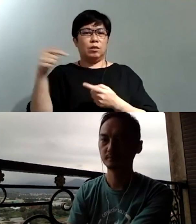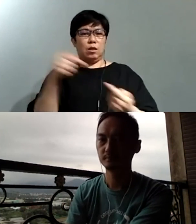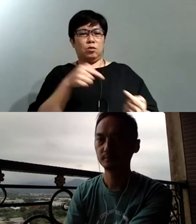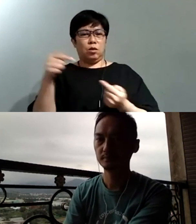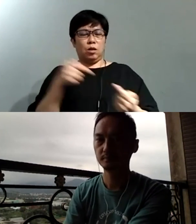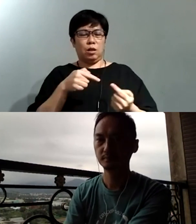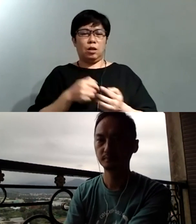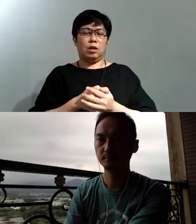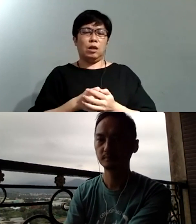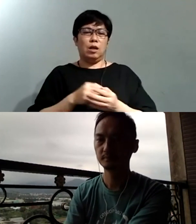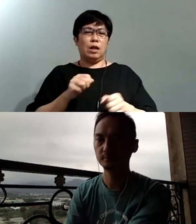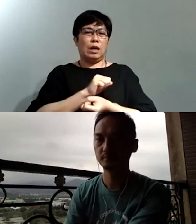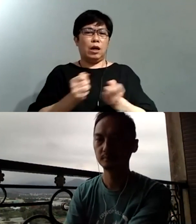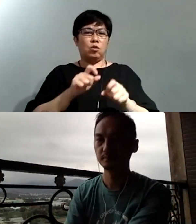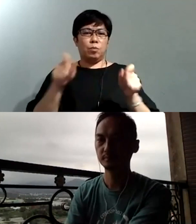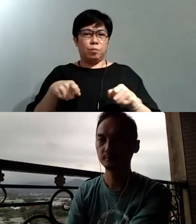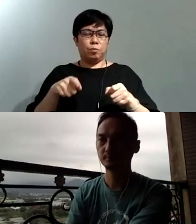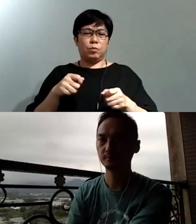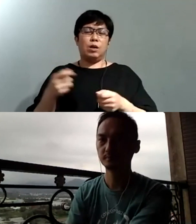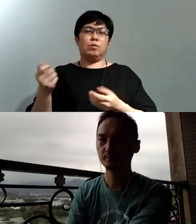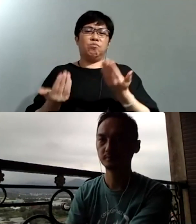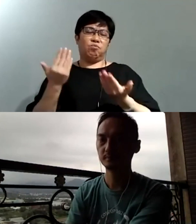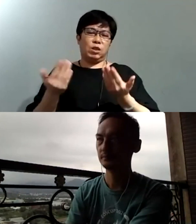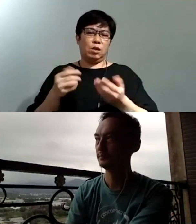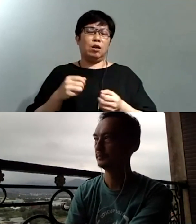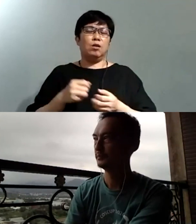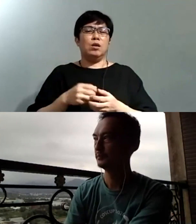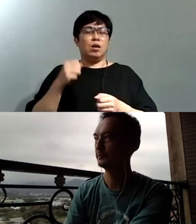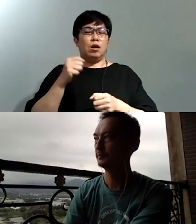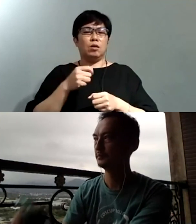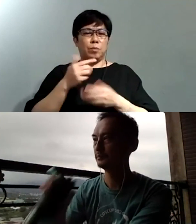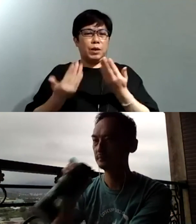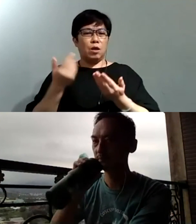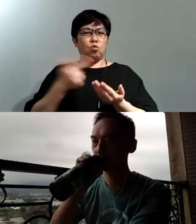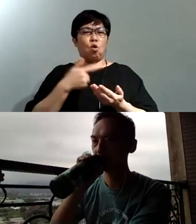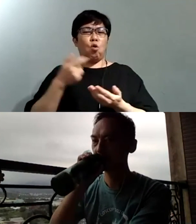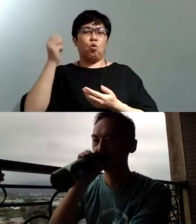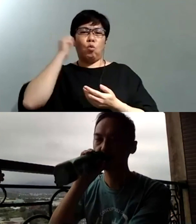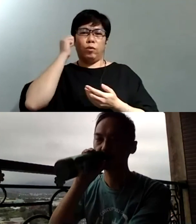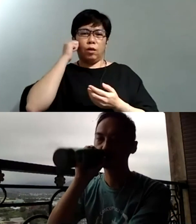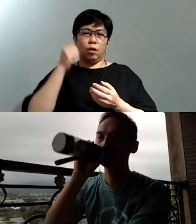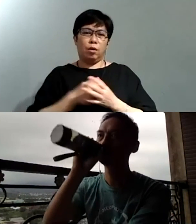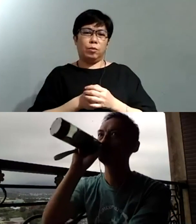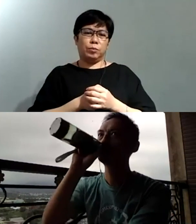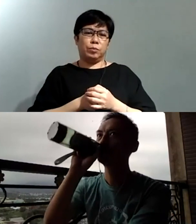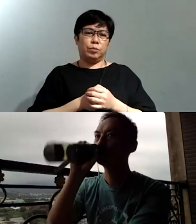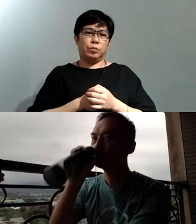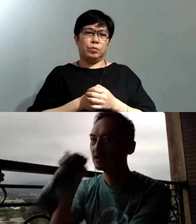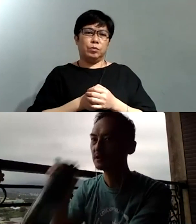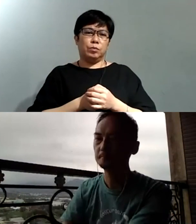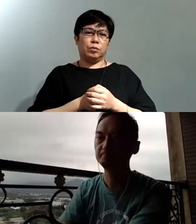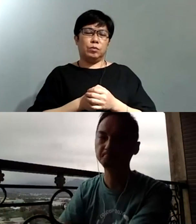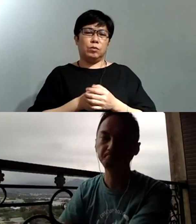more positive, you will proactive, and then be more productive to produce solution